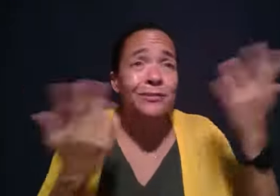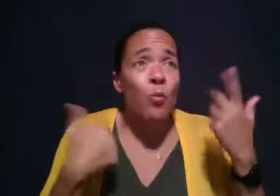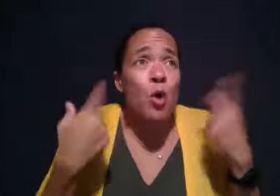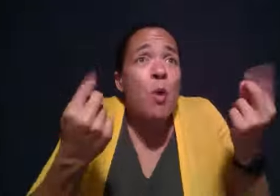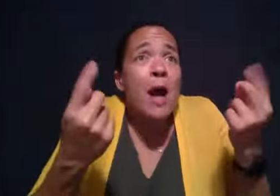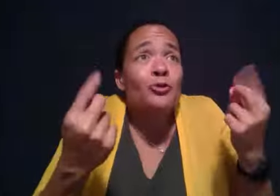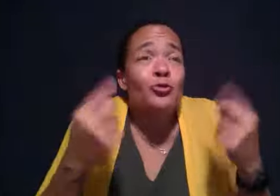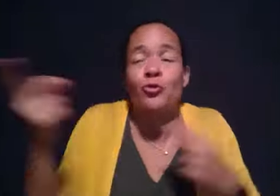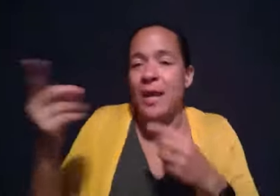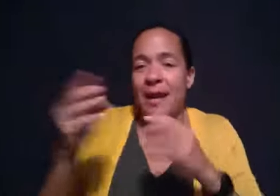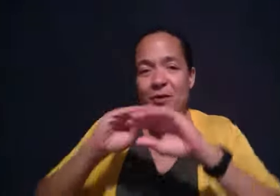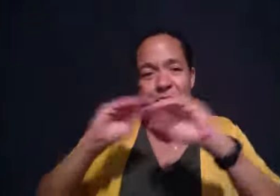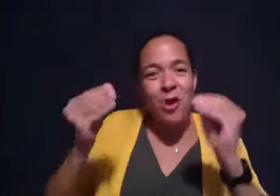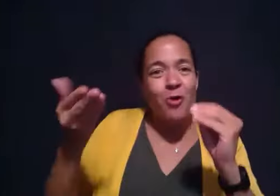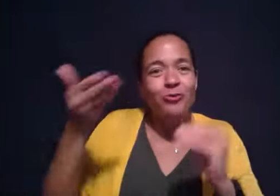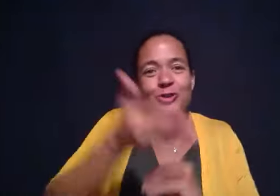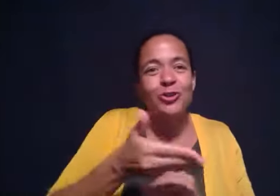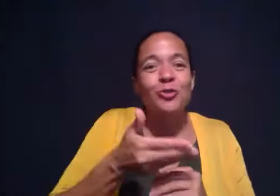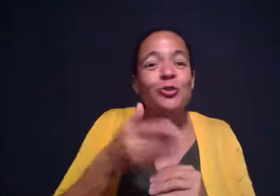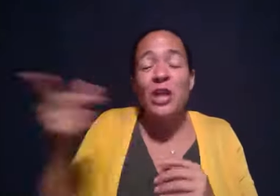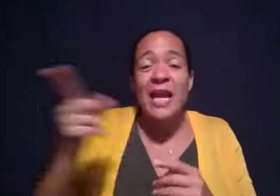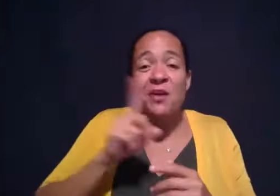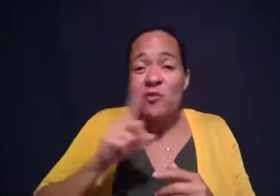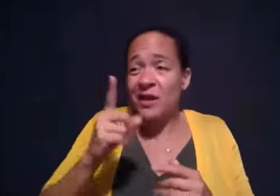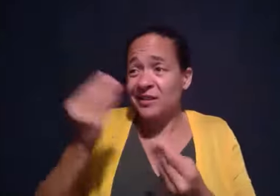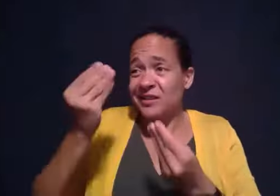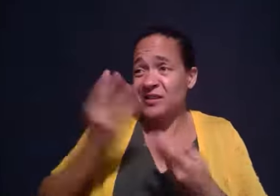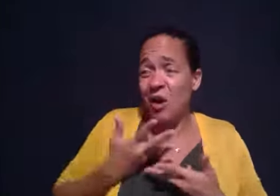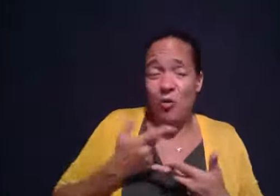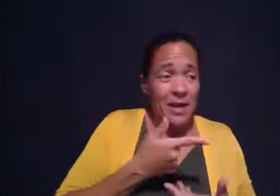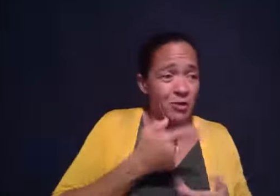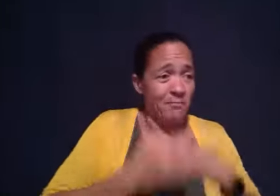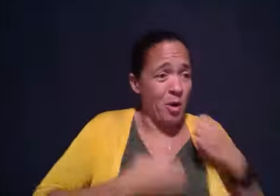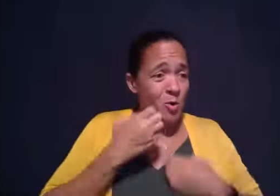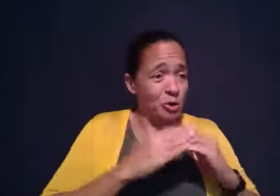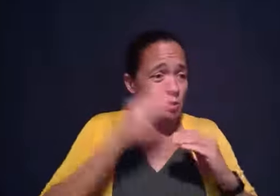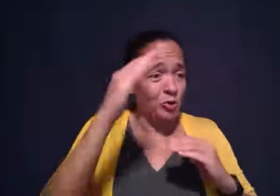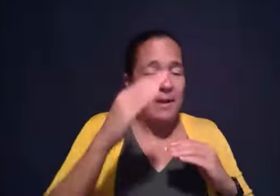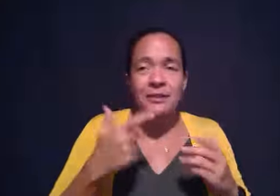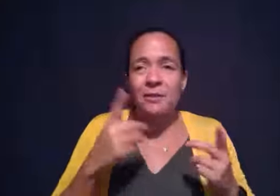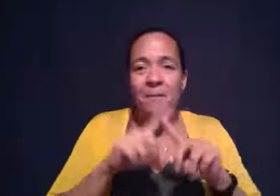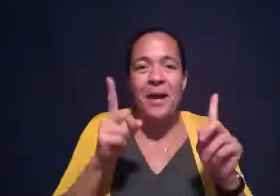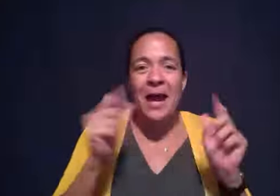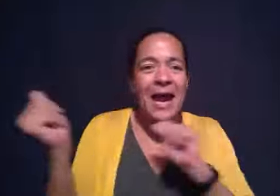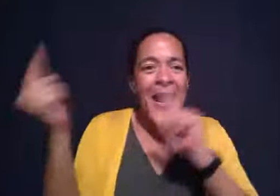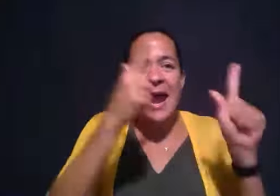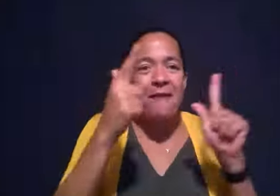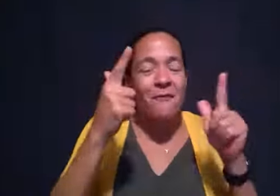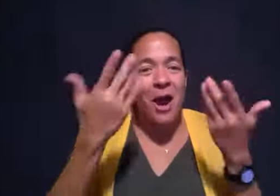me except an observation that everybody was aware of. I was just incredibly